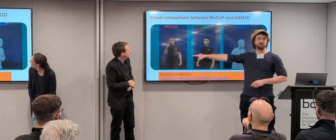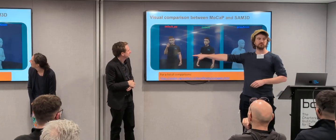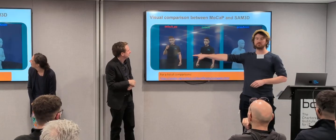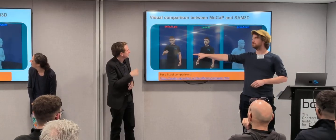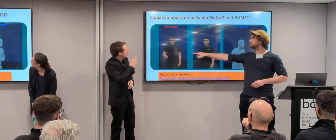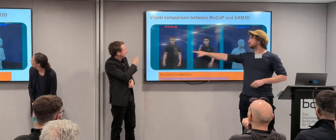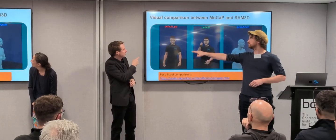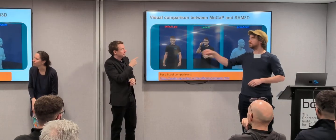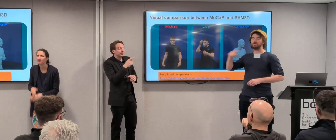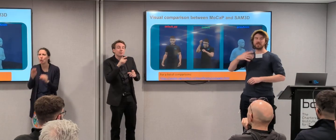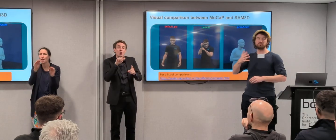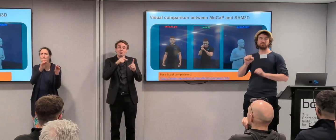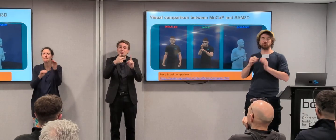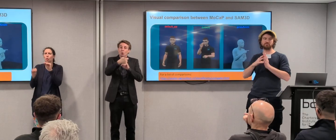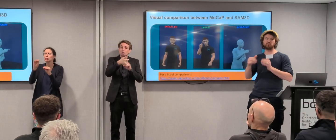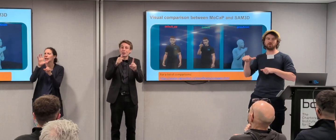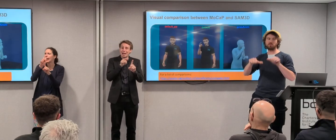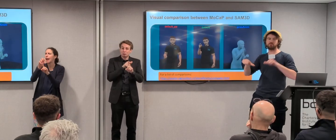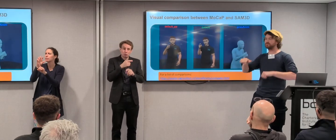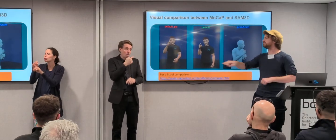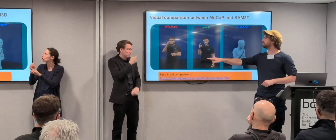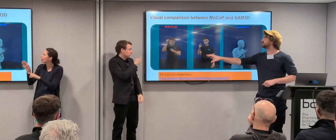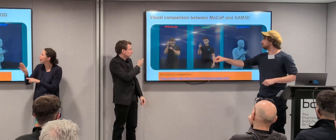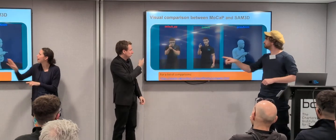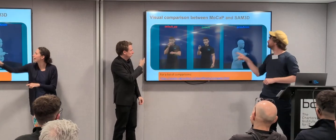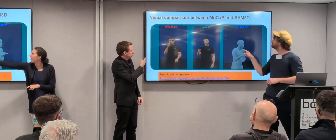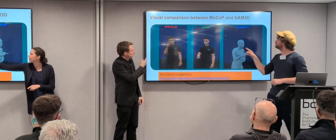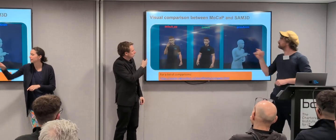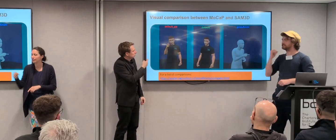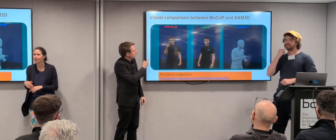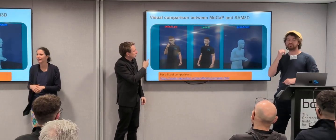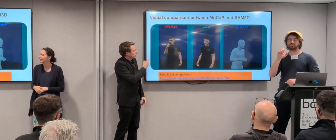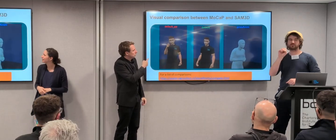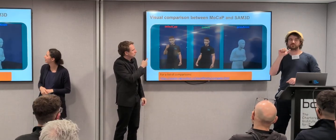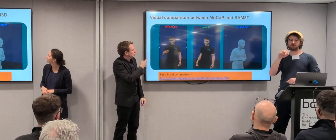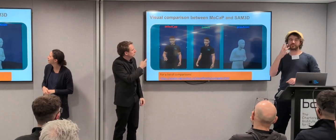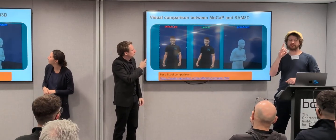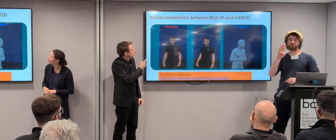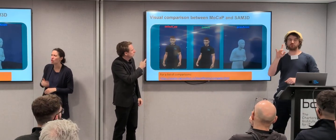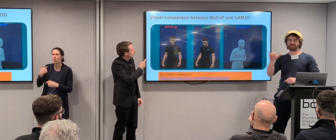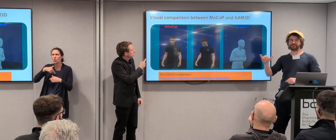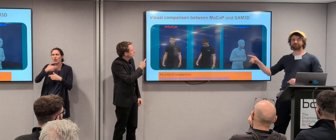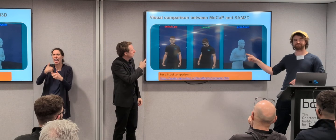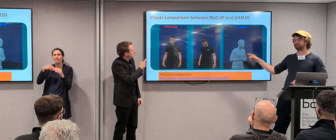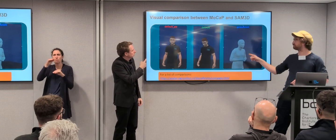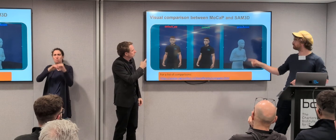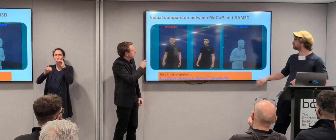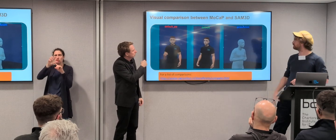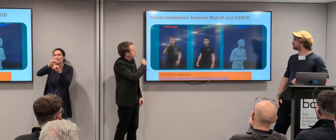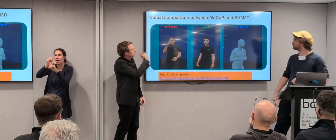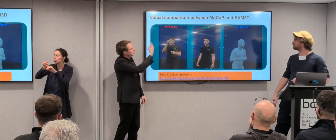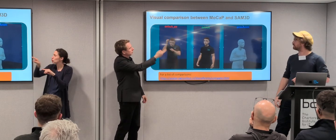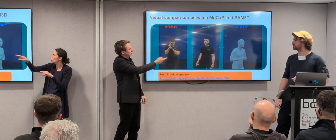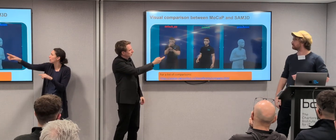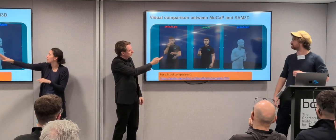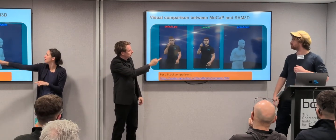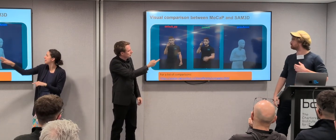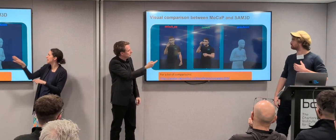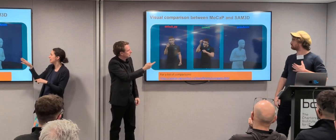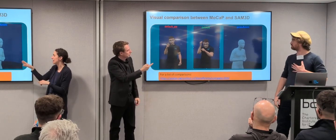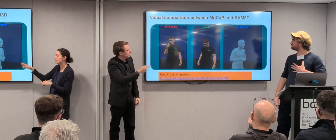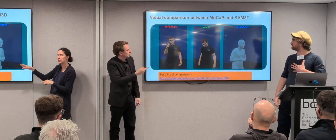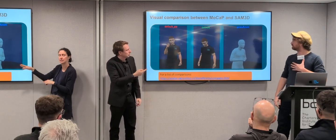This is motion capture, a default on the left. We have a motion capture lab, and then on the right, you